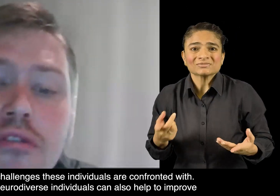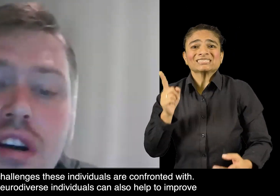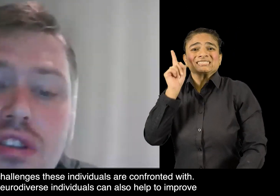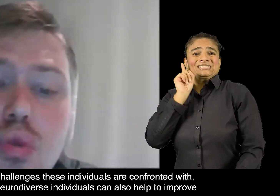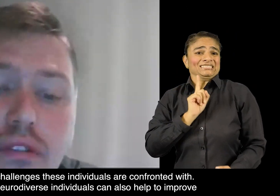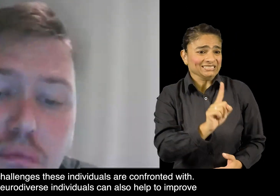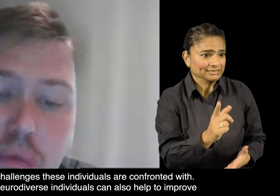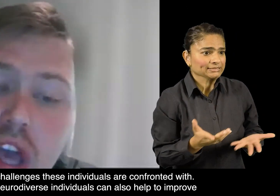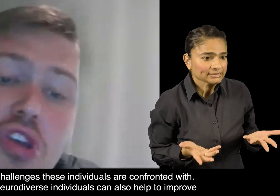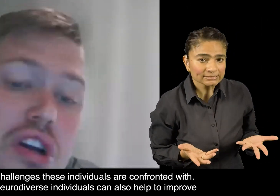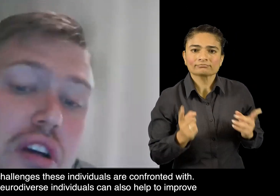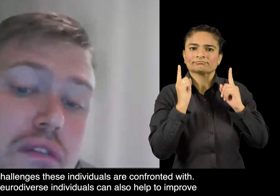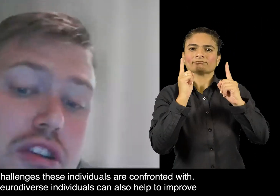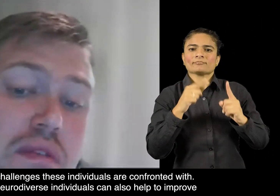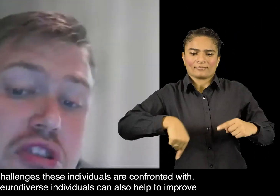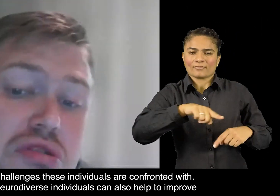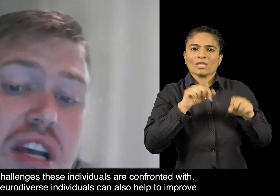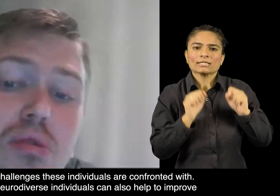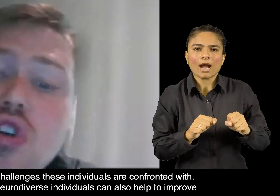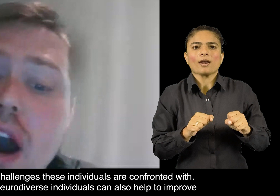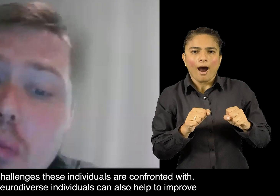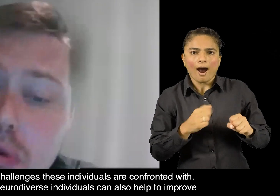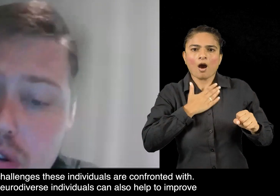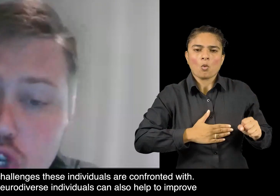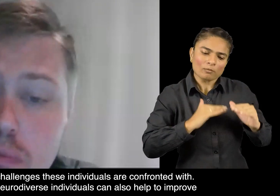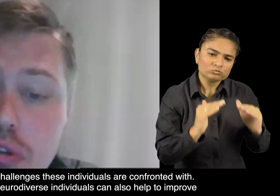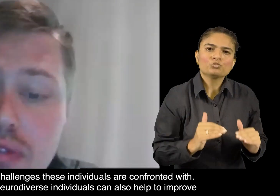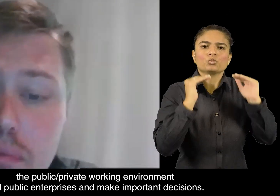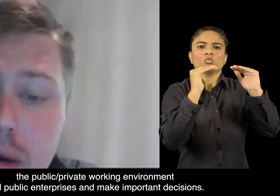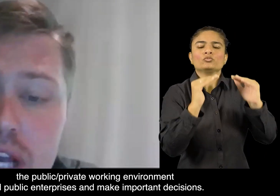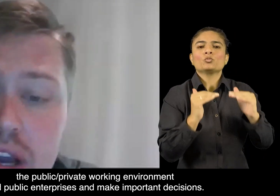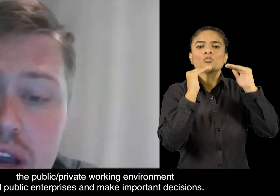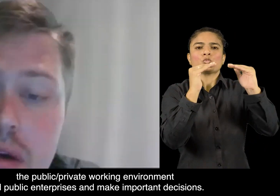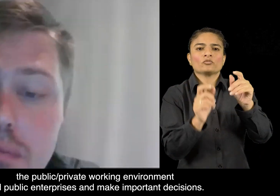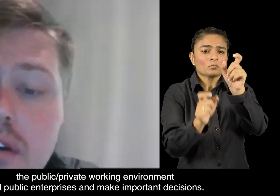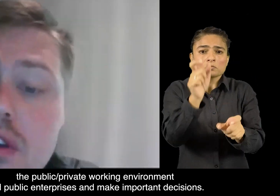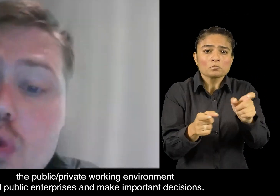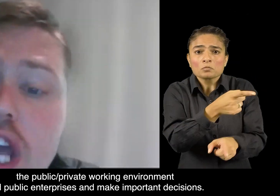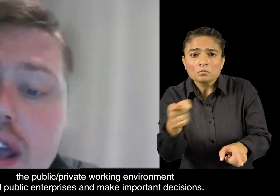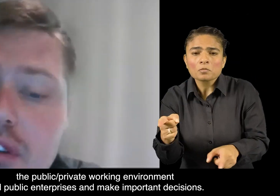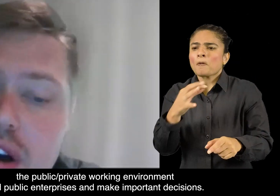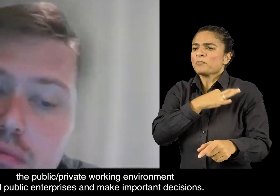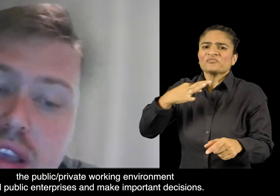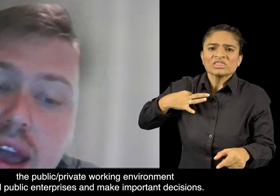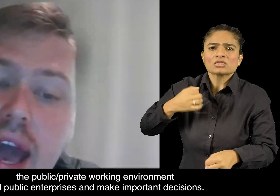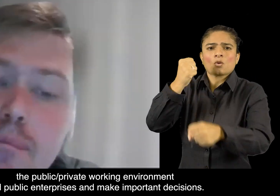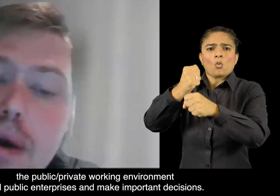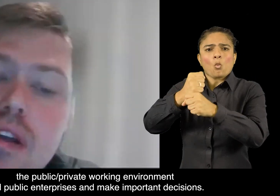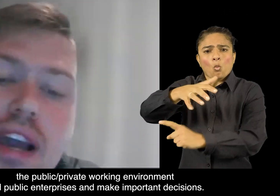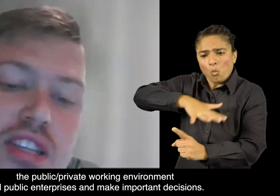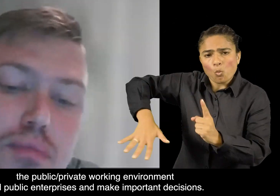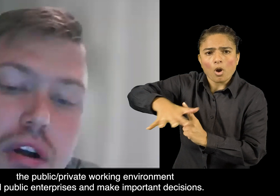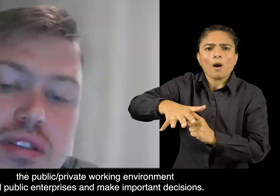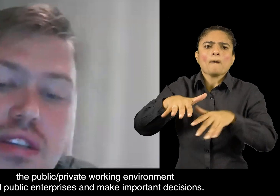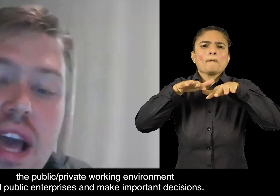are confronted with. Neurodiverse individuals can also help to improve the public, private working environment, and